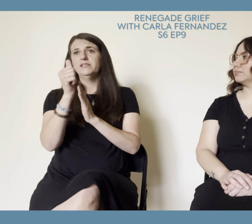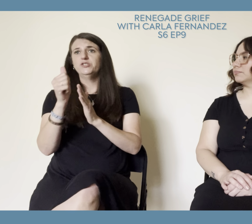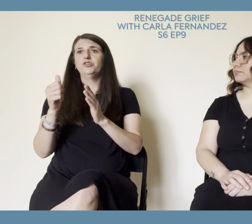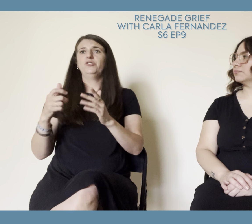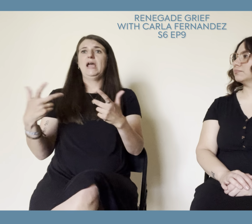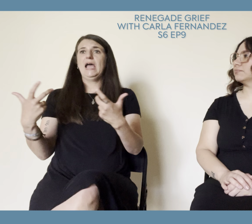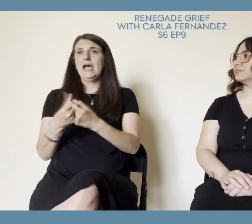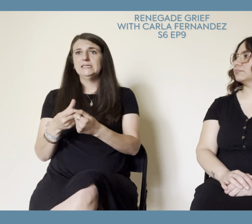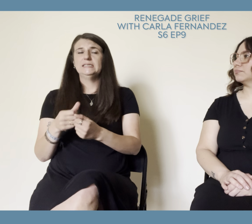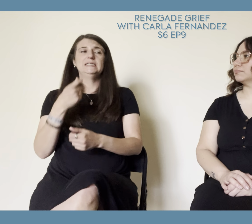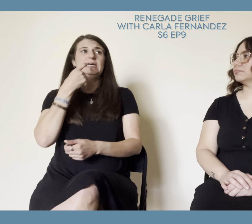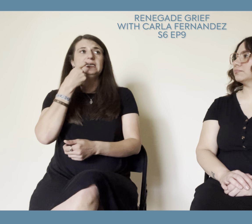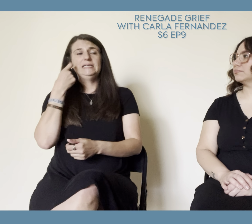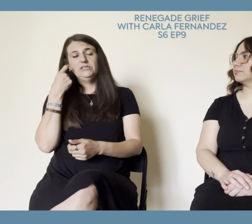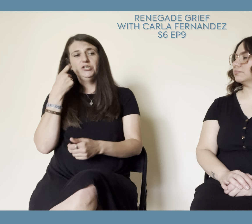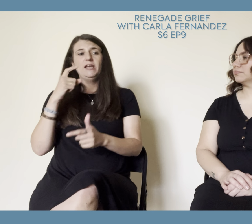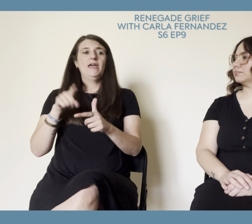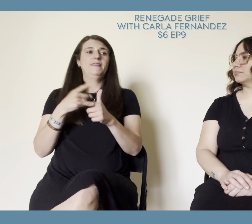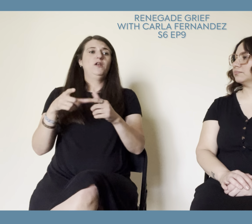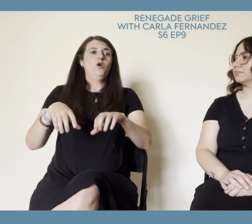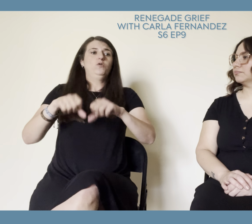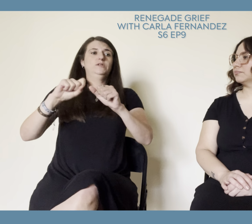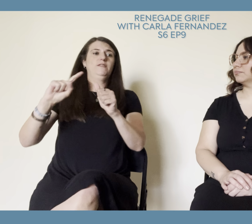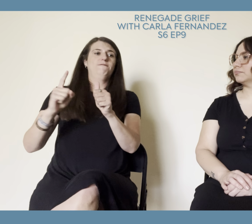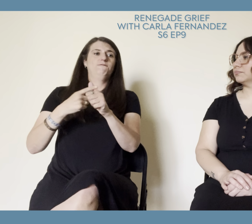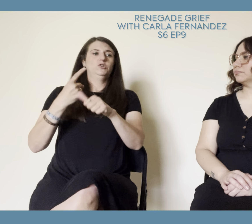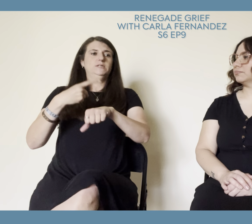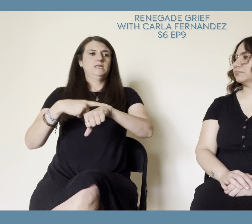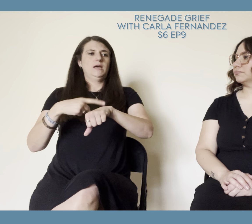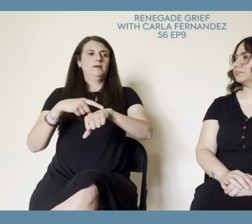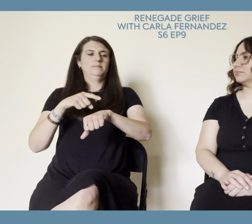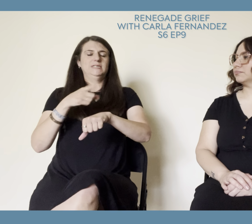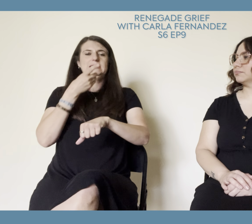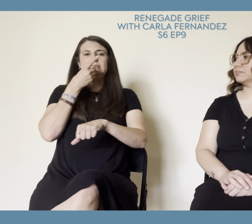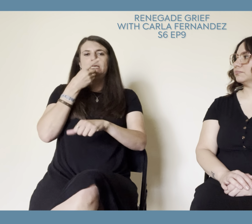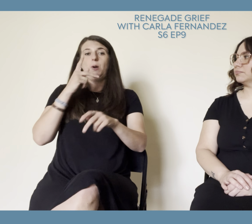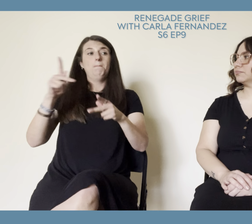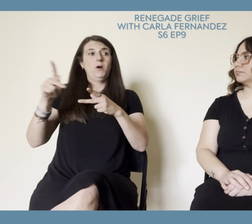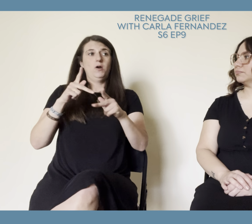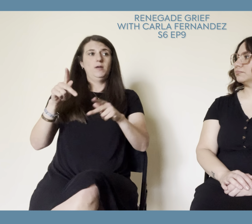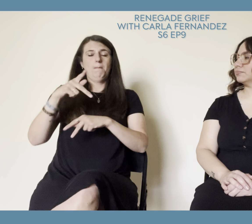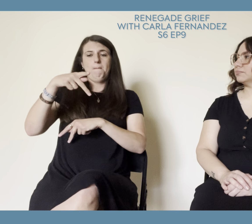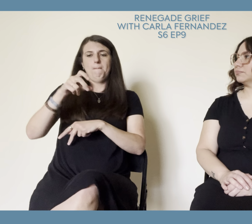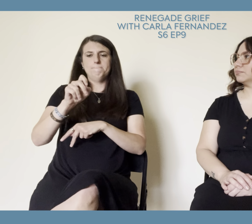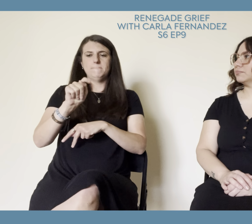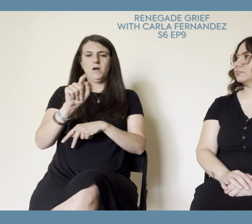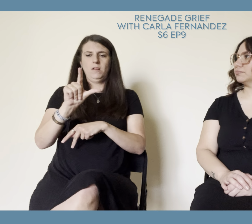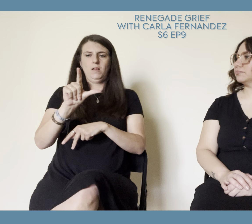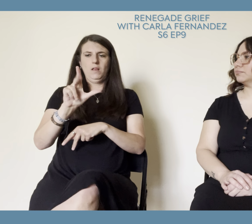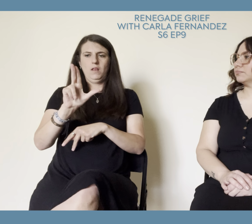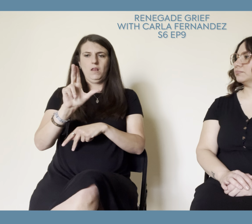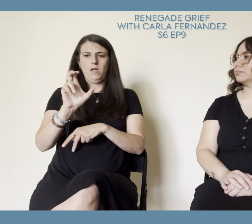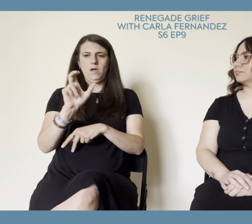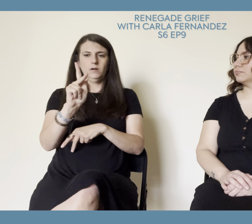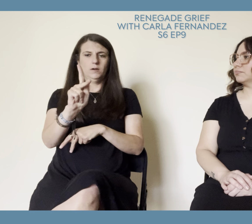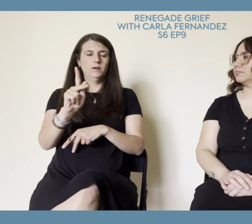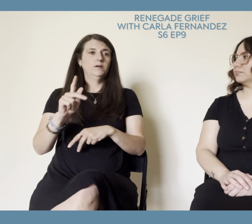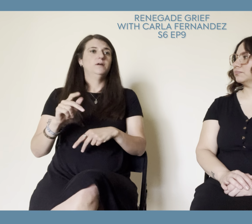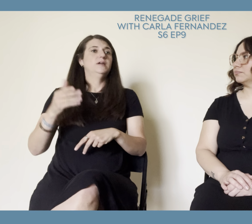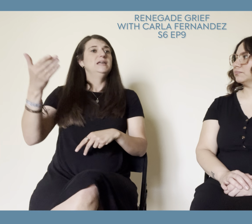in hosting our first version of the dinner party, which was a dinner party, a potluck, the invitation was, introduce us to your person, but tell us